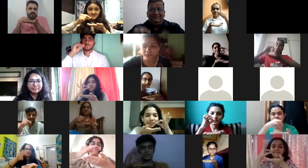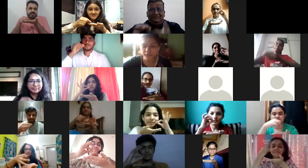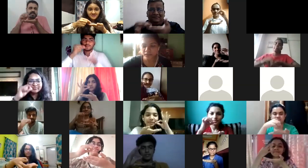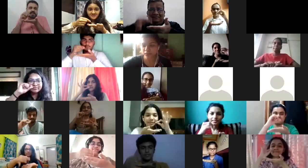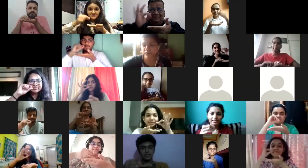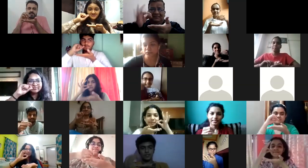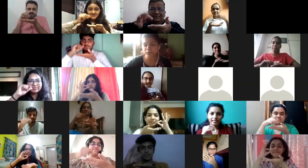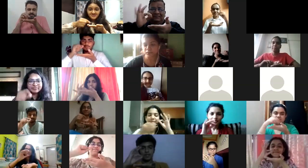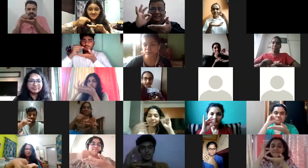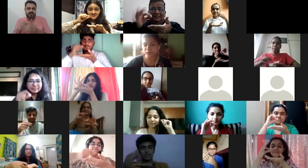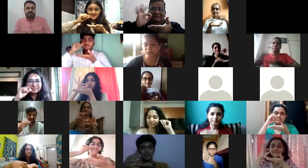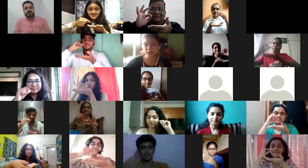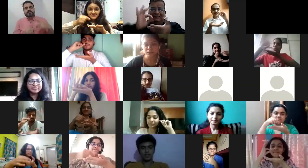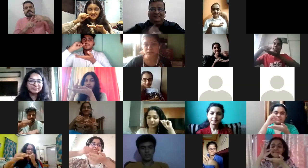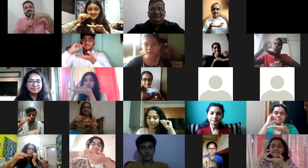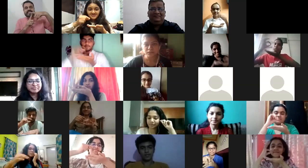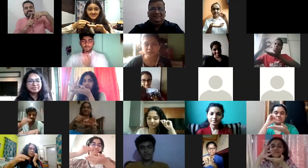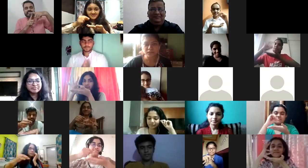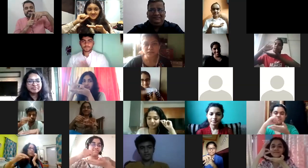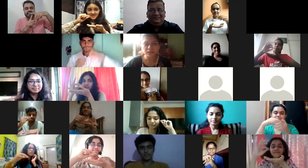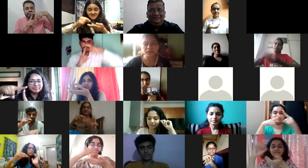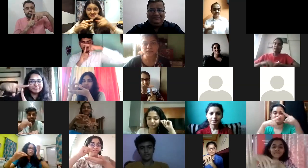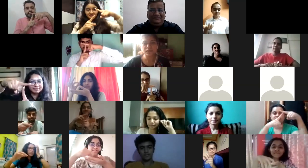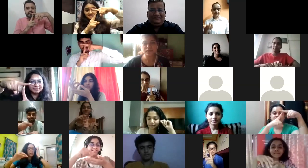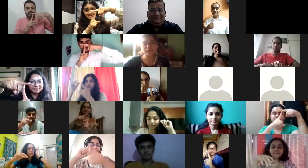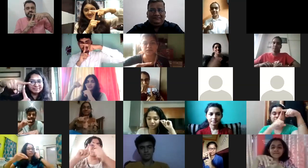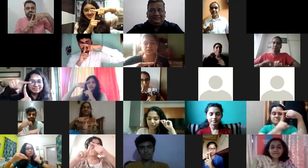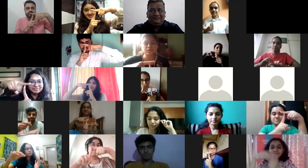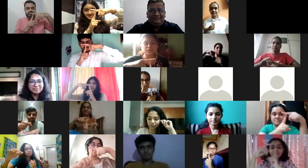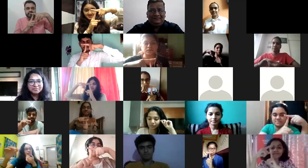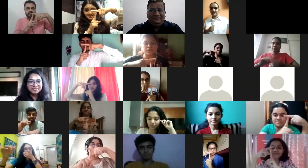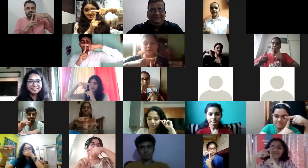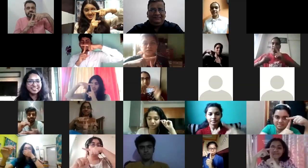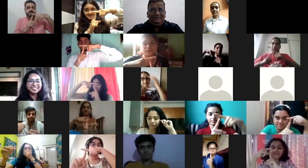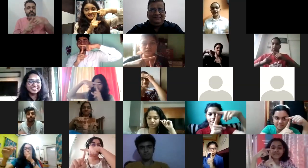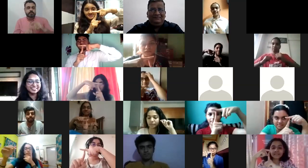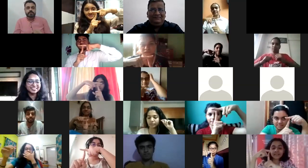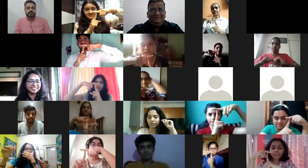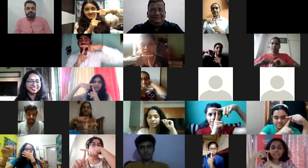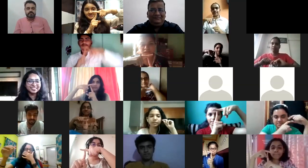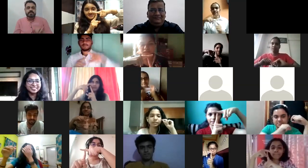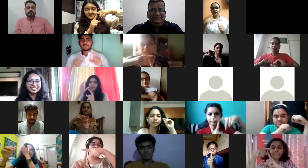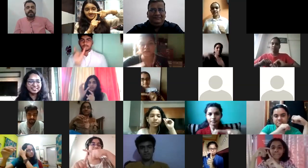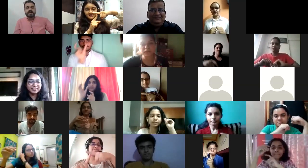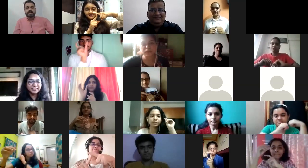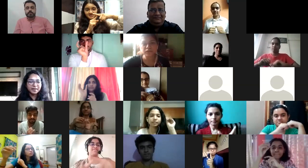Basian cup. T. Yes, this is T. Alphabet T. U. Most simple letter U.